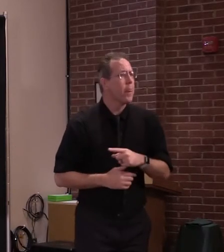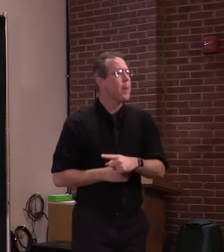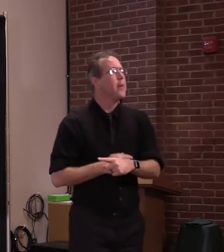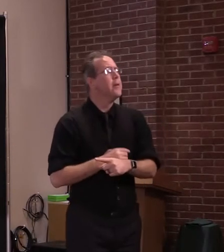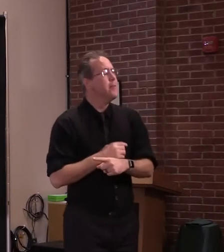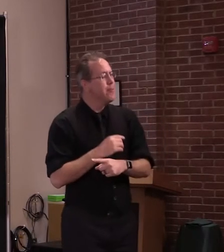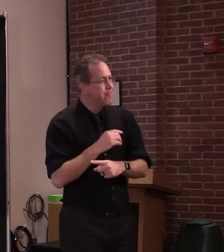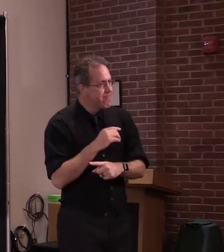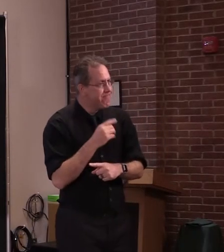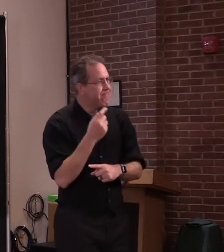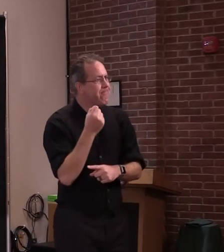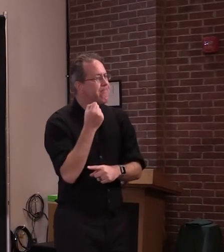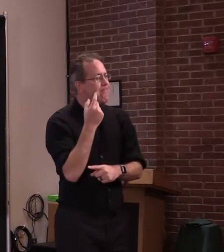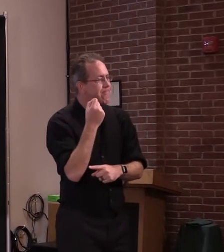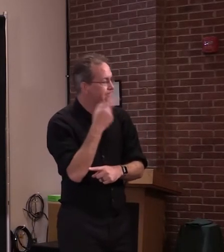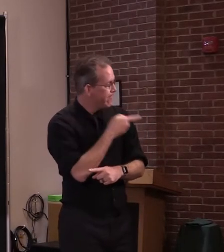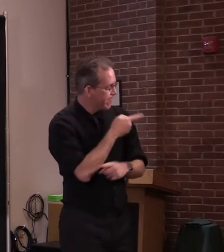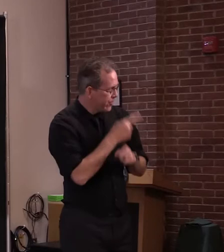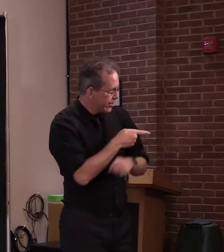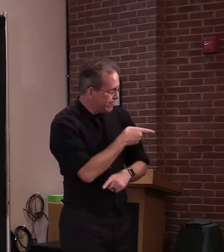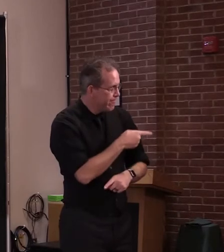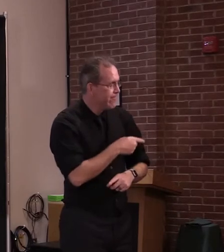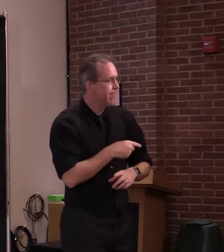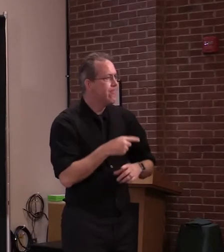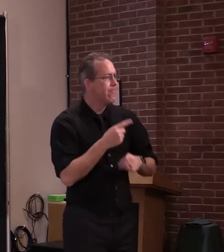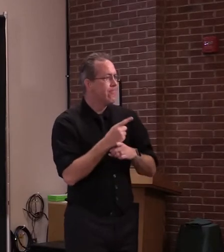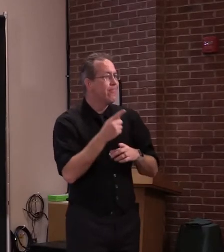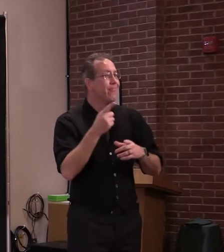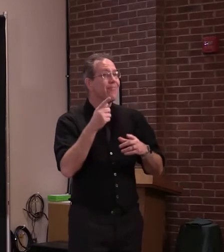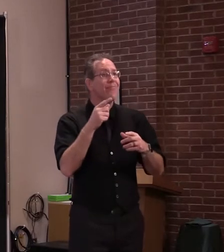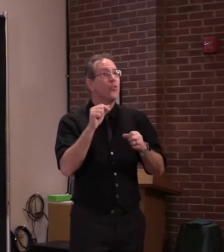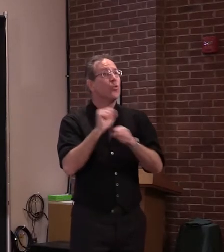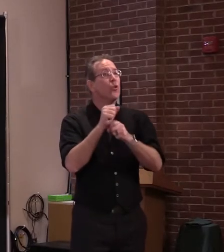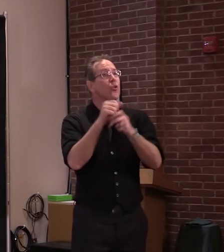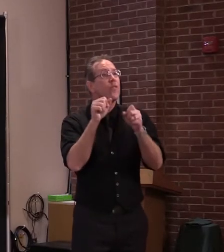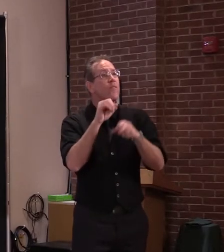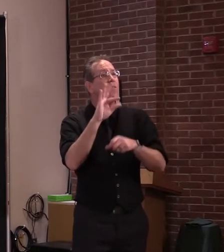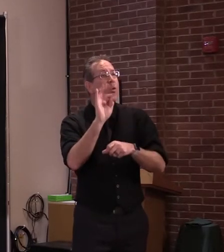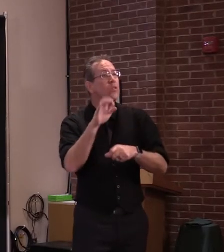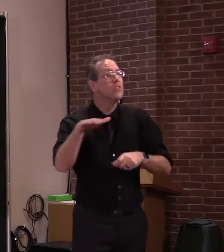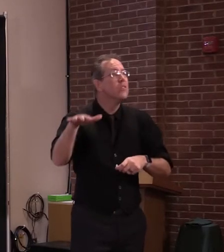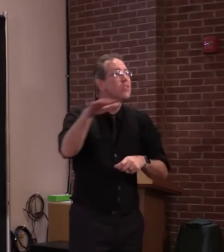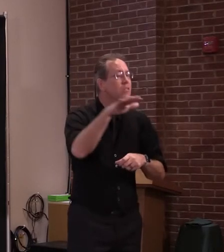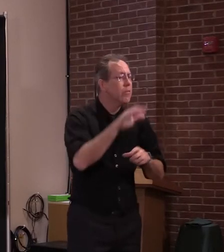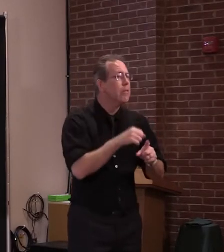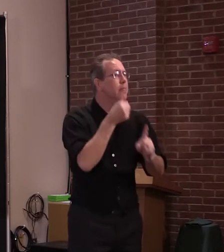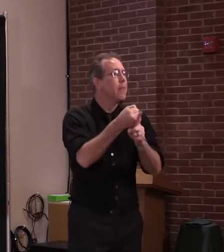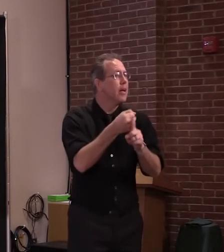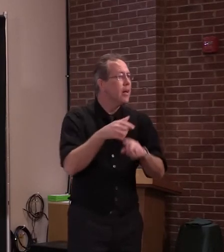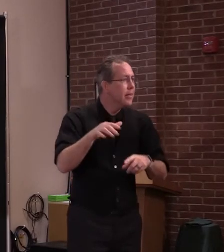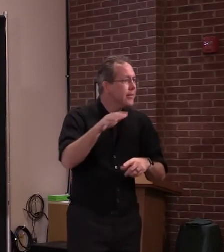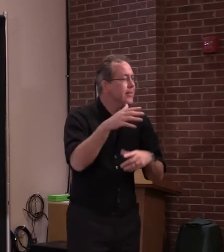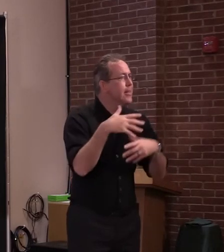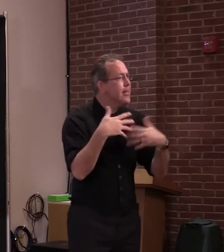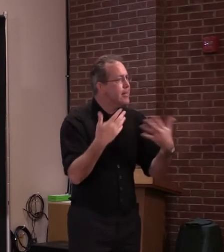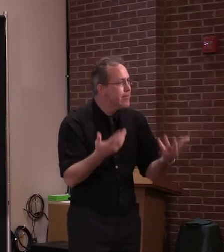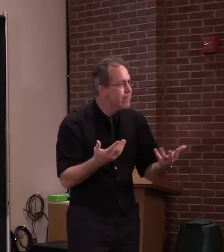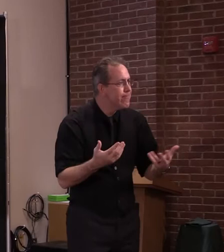concern. I'm concerned about the labor force and what the effect will be, especially on healthcare workers and essential